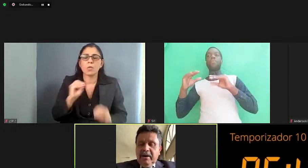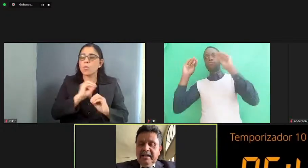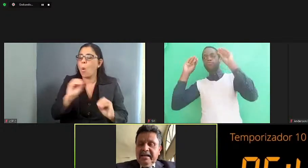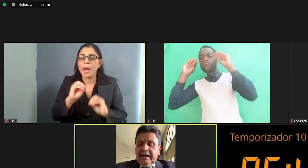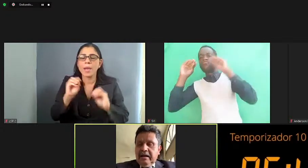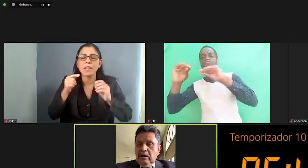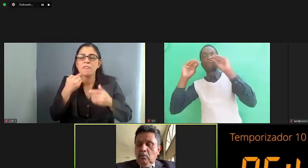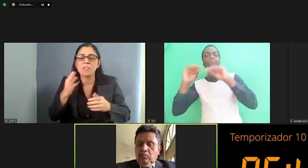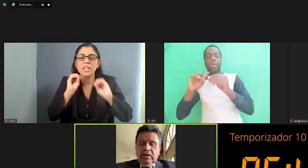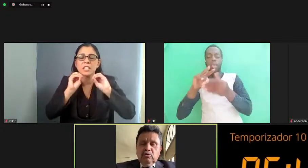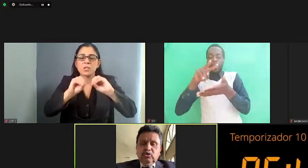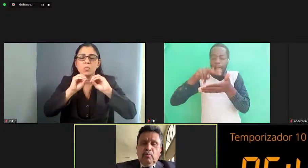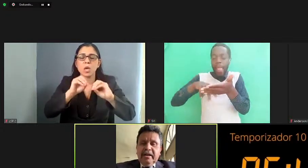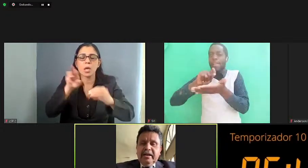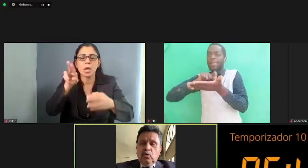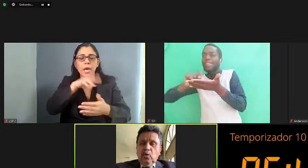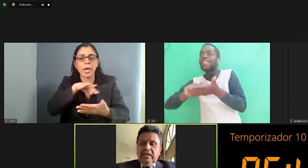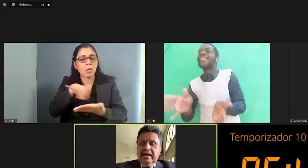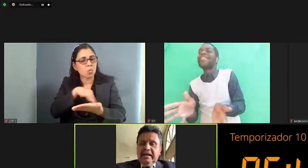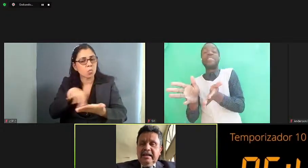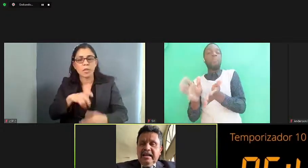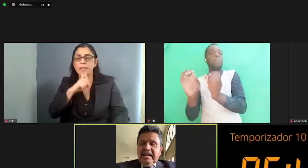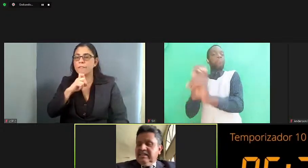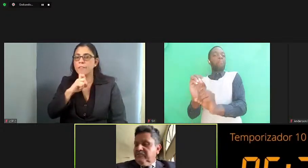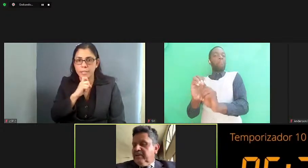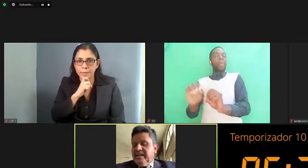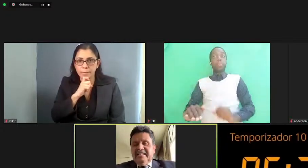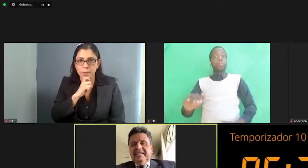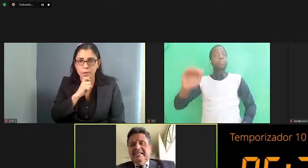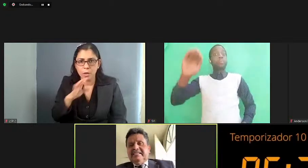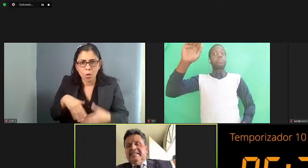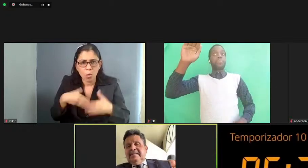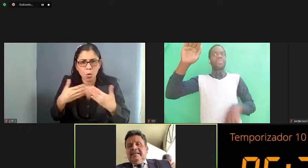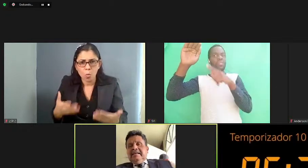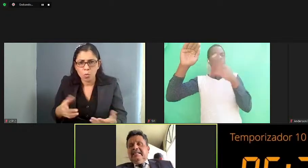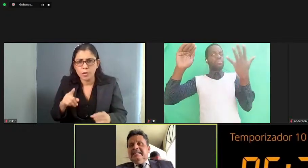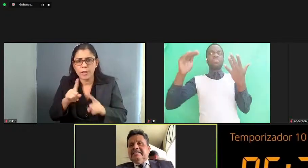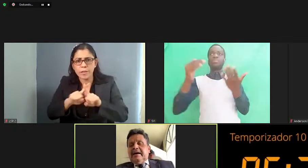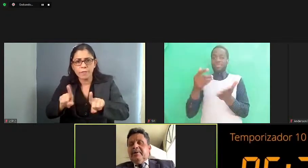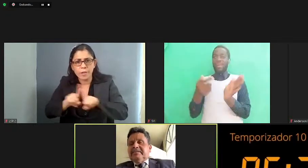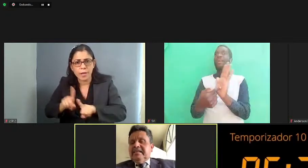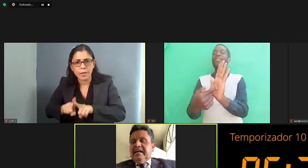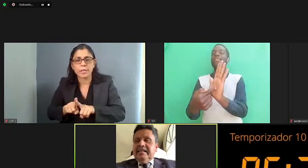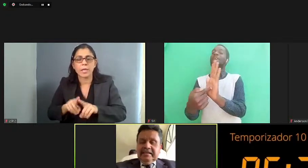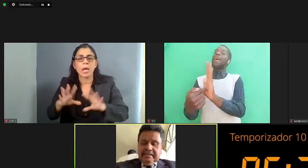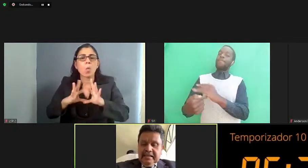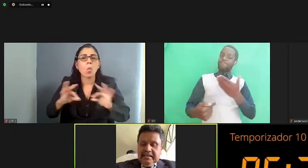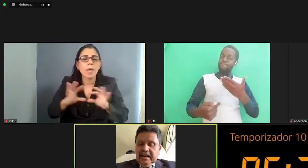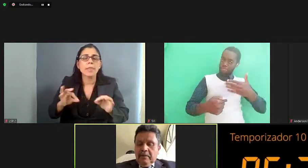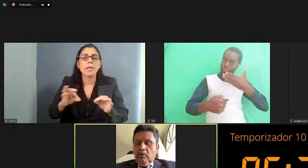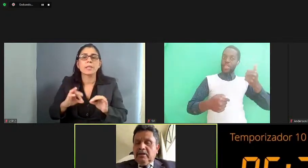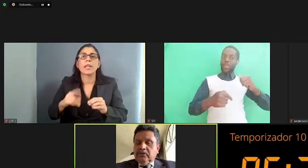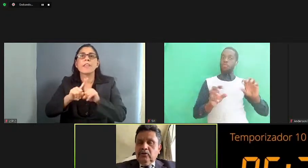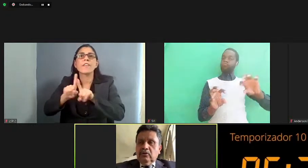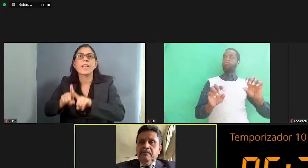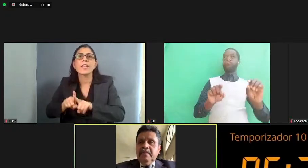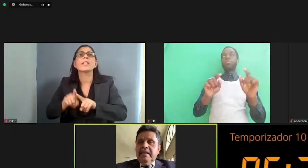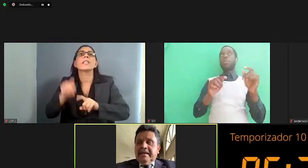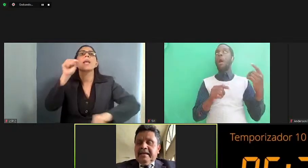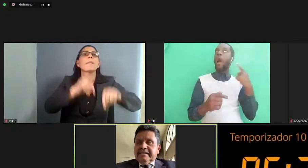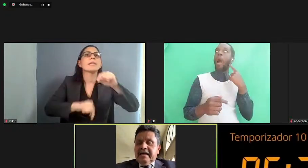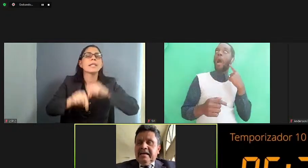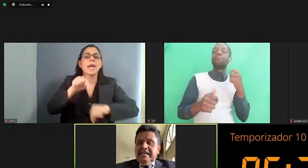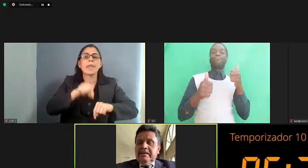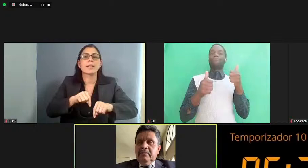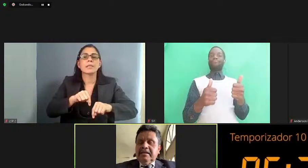to education likewise we can take into account the different disabilities